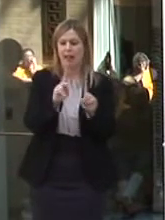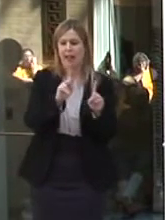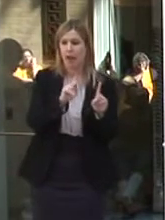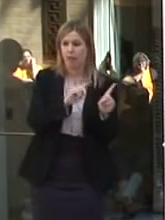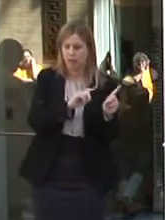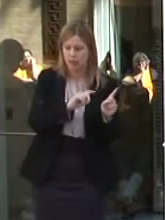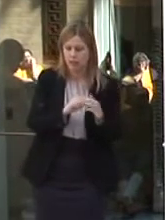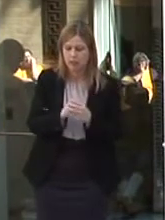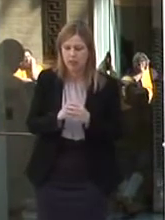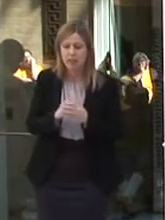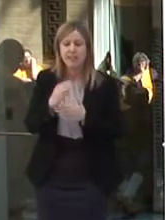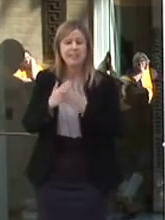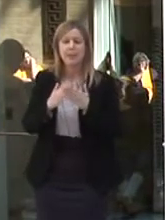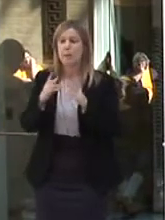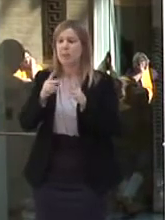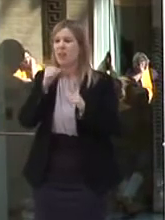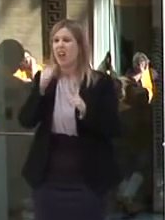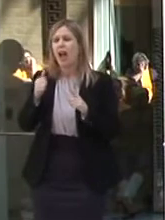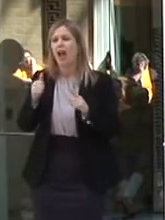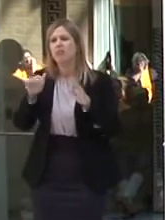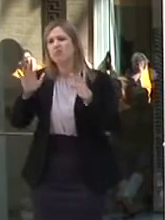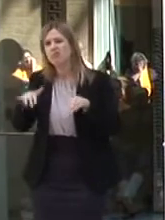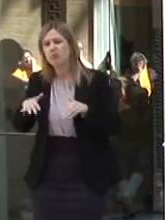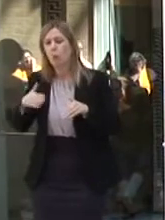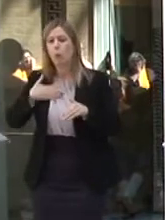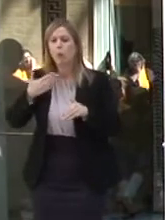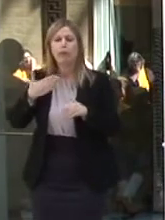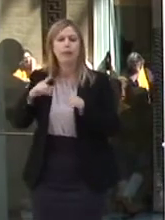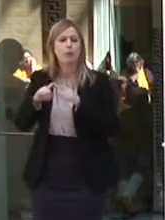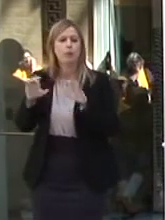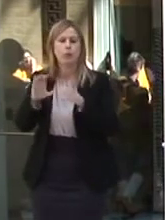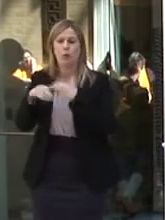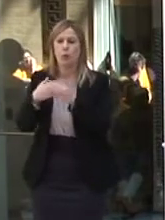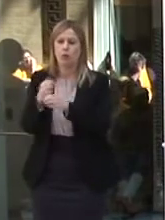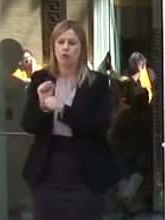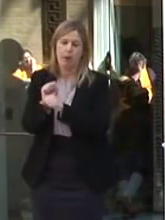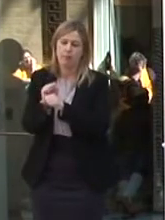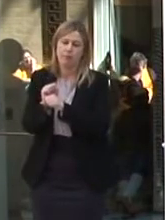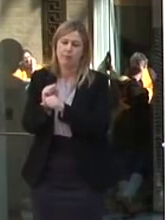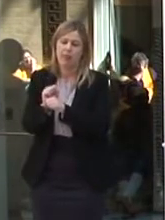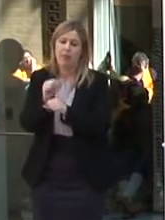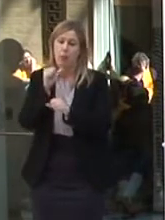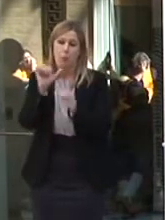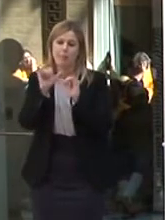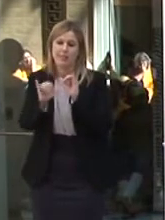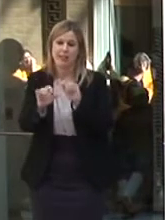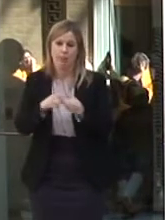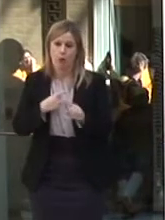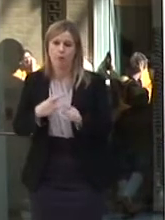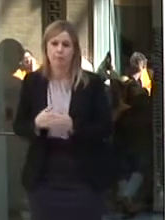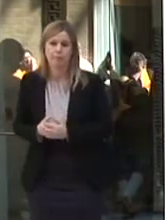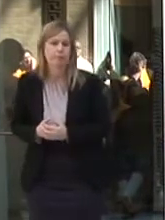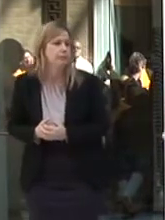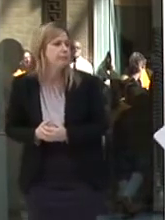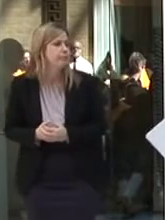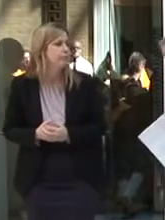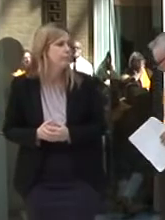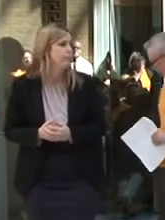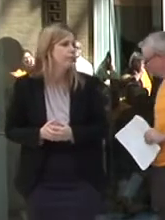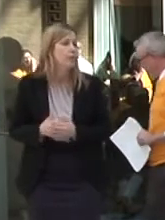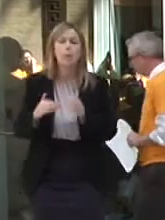Others are not willing or able to do all that the job requires. They don't last long in this work. The